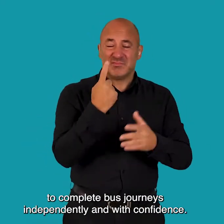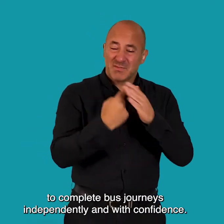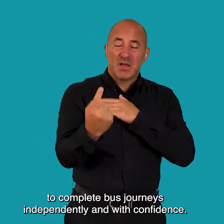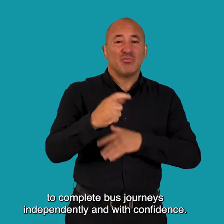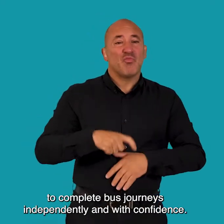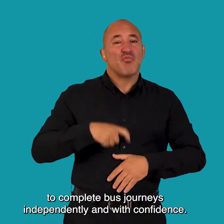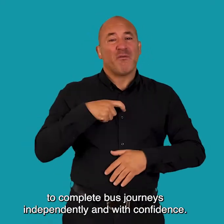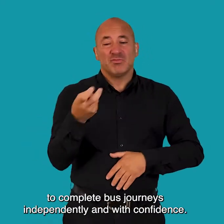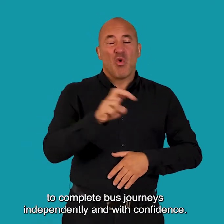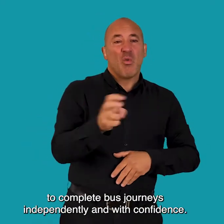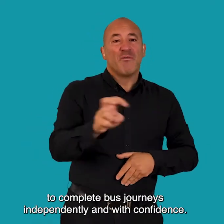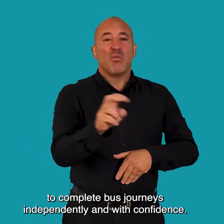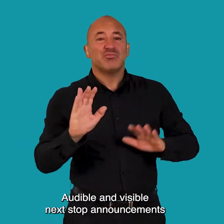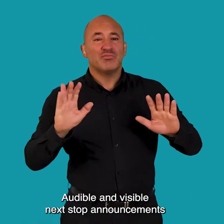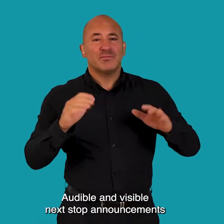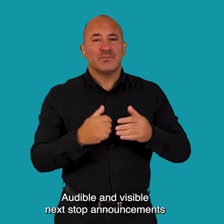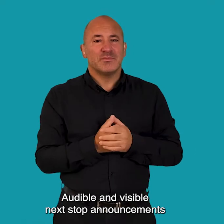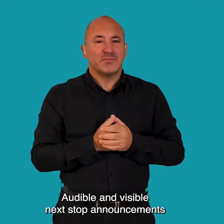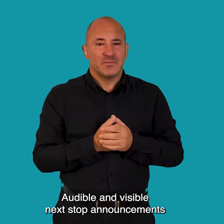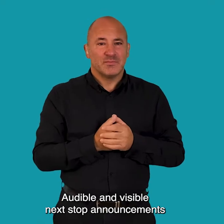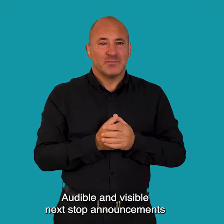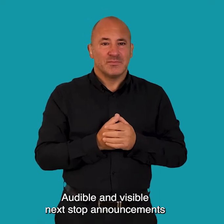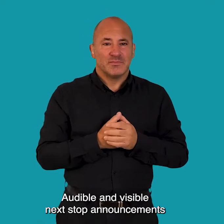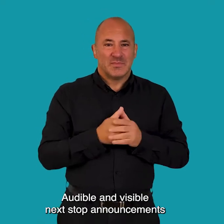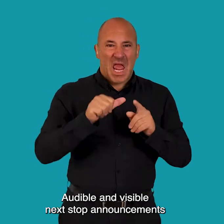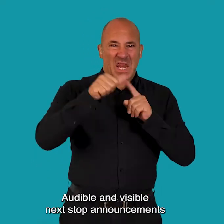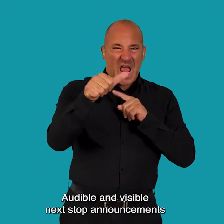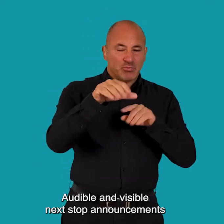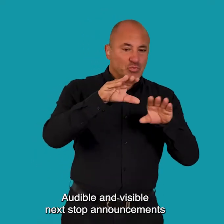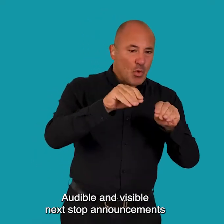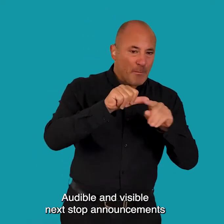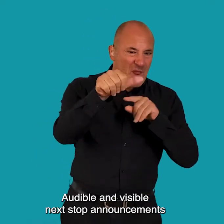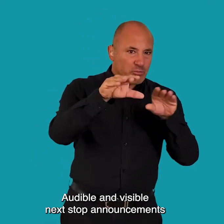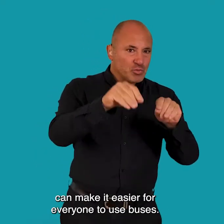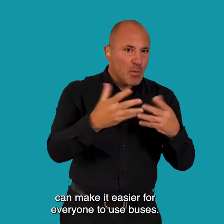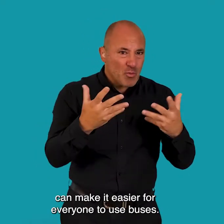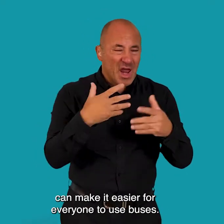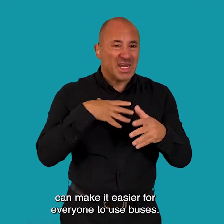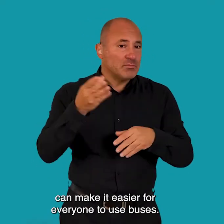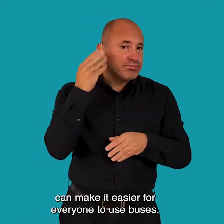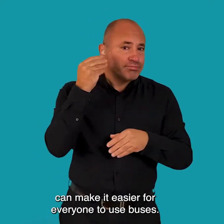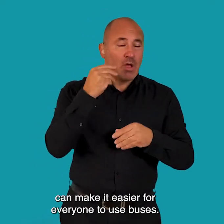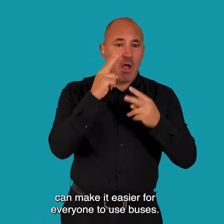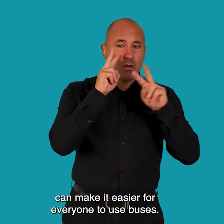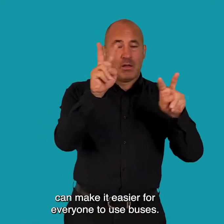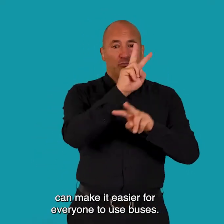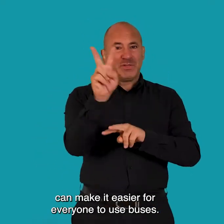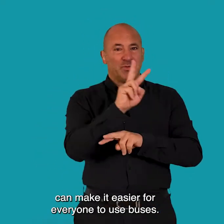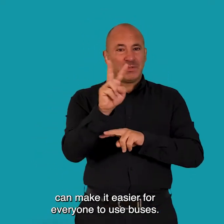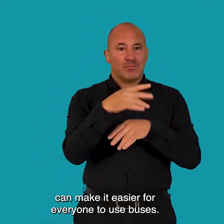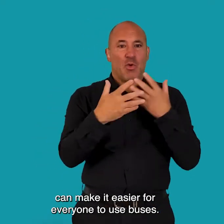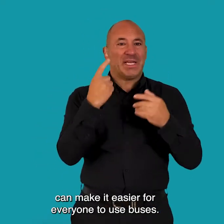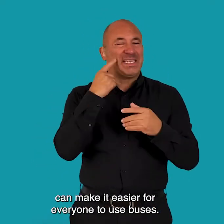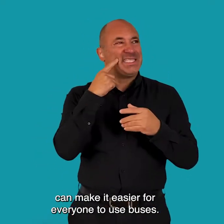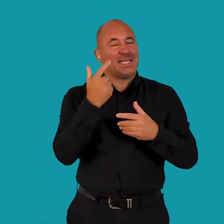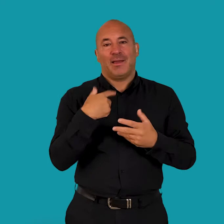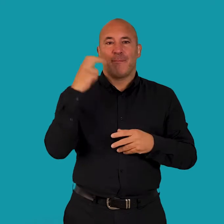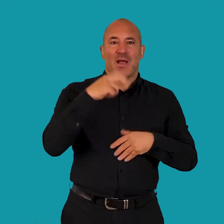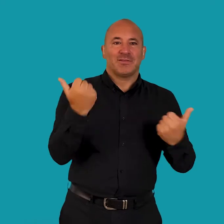with confidence. Audible and visible next stop announcements can make it easier for everyone to use buses.